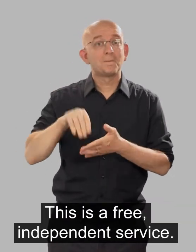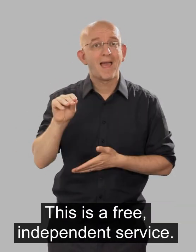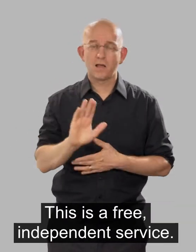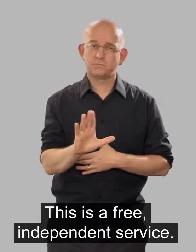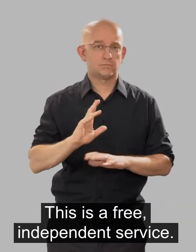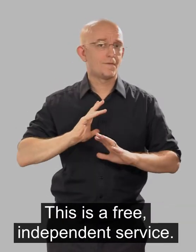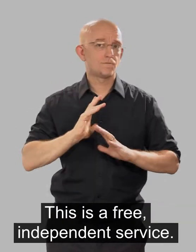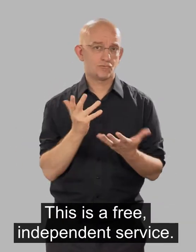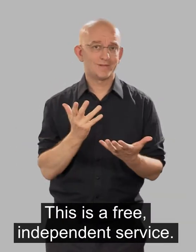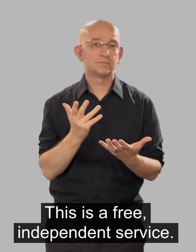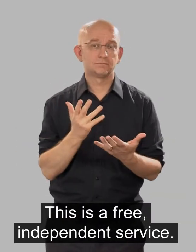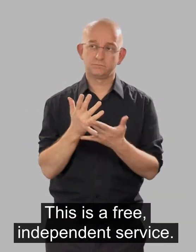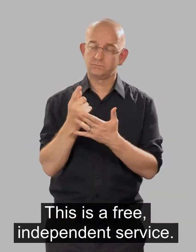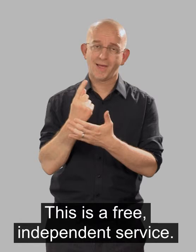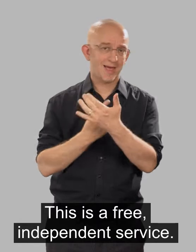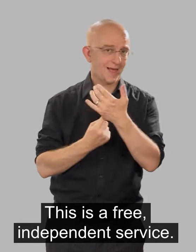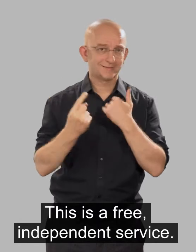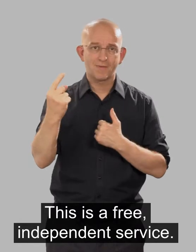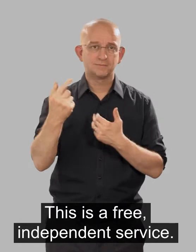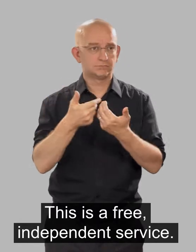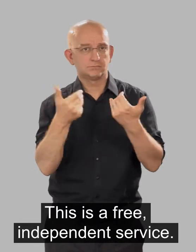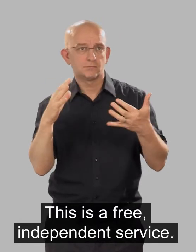This is a free, independent service.